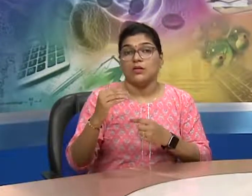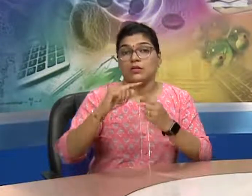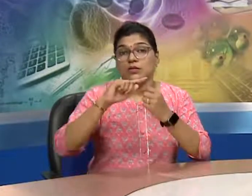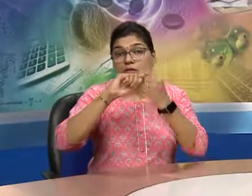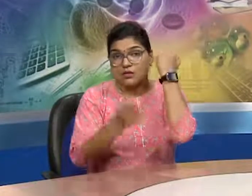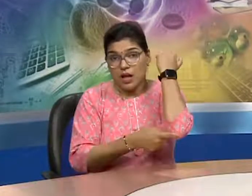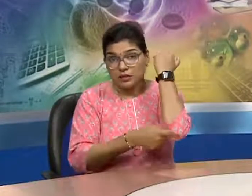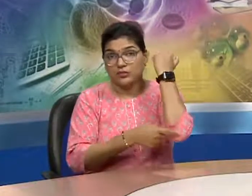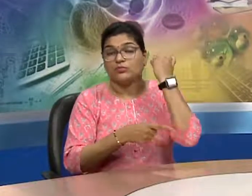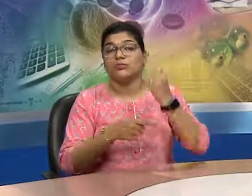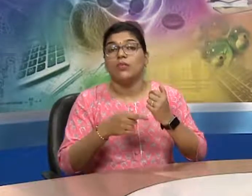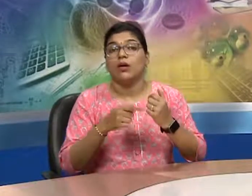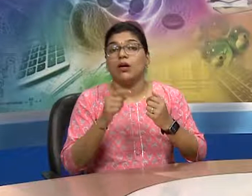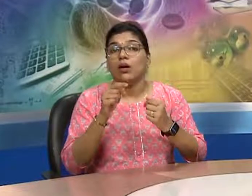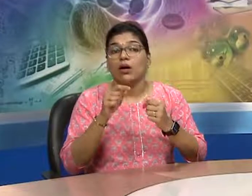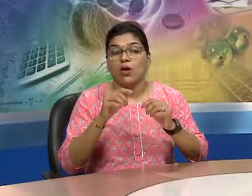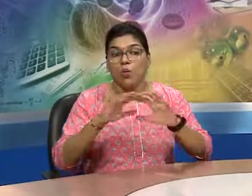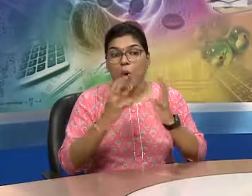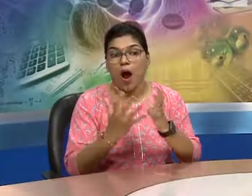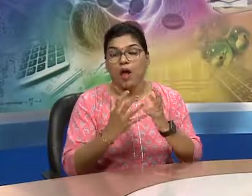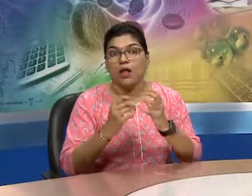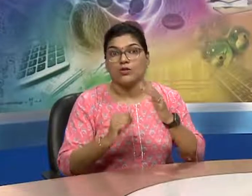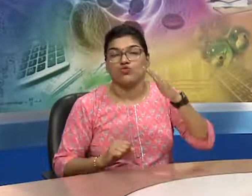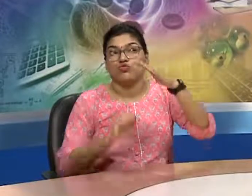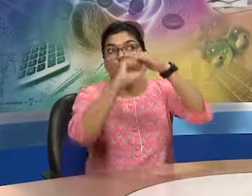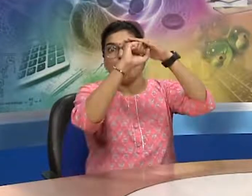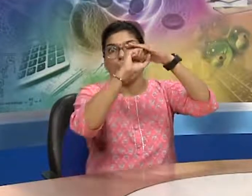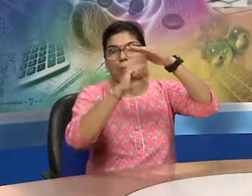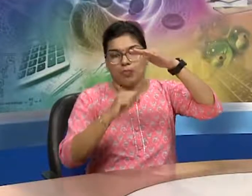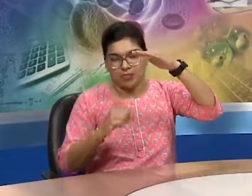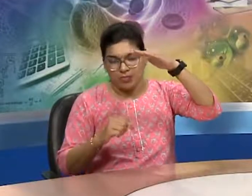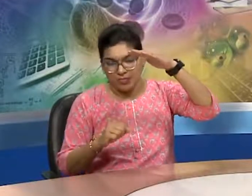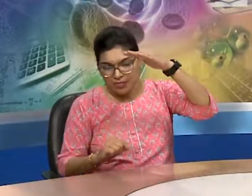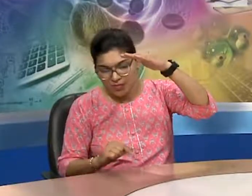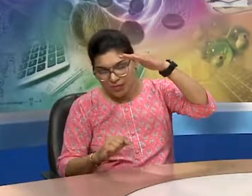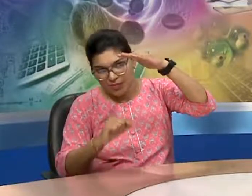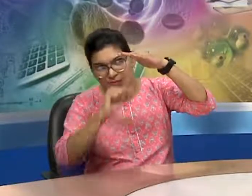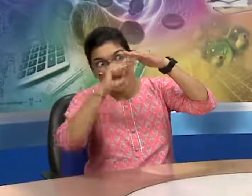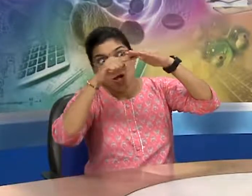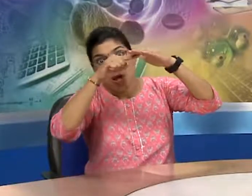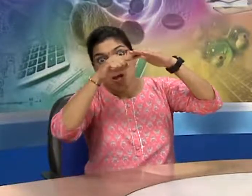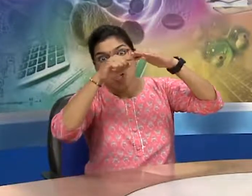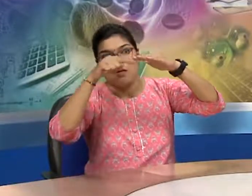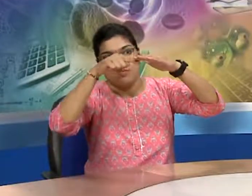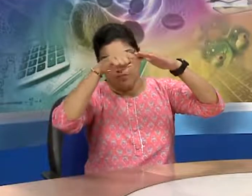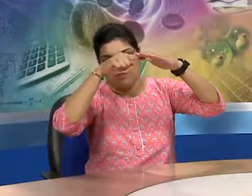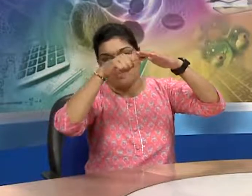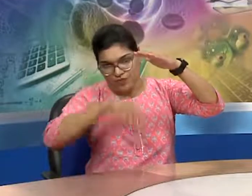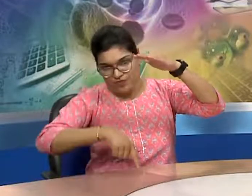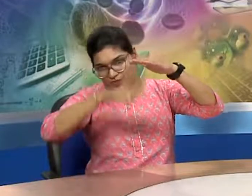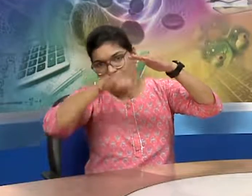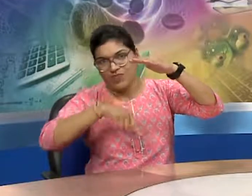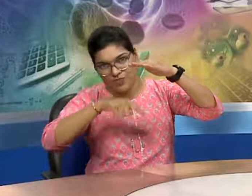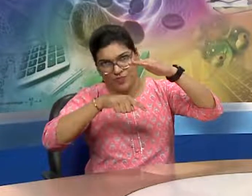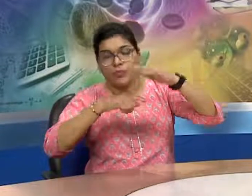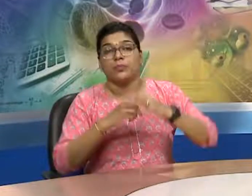biome. And the last sixth level is F, which is biosphere. This